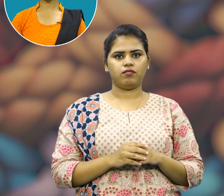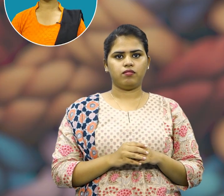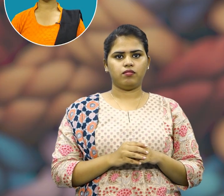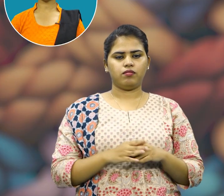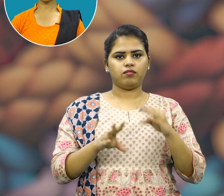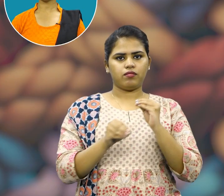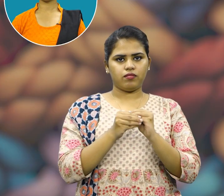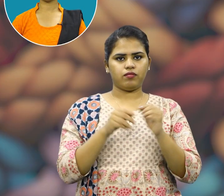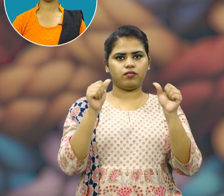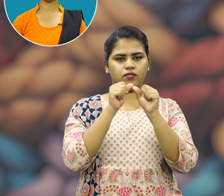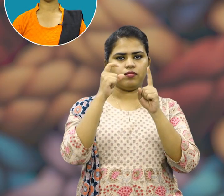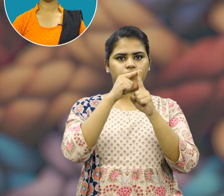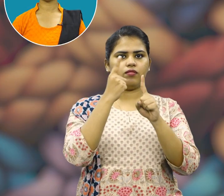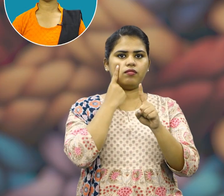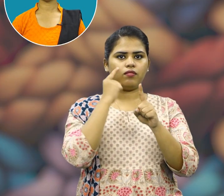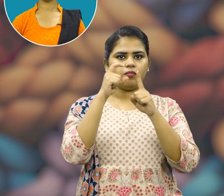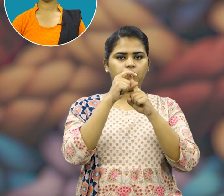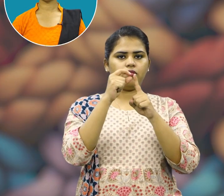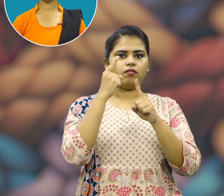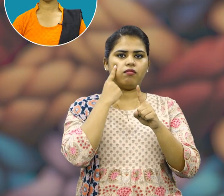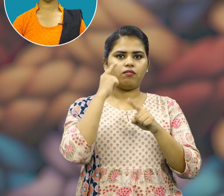and adipic acid.